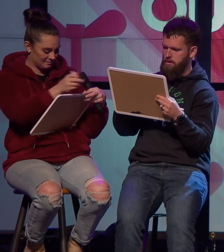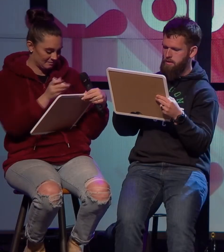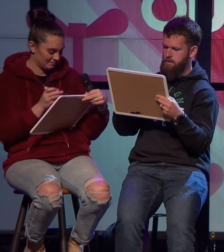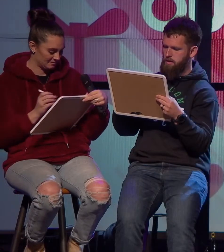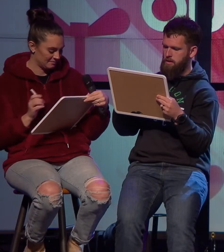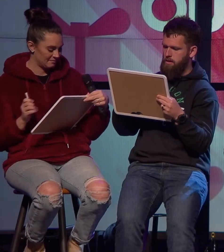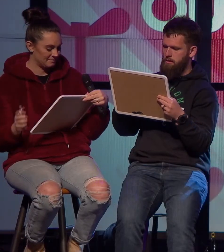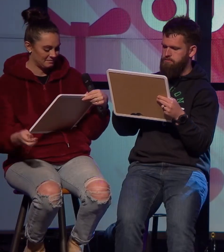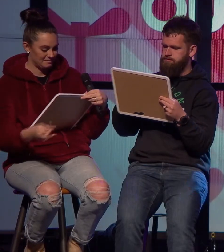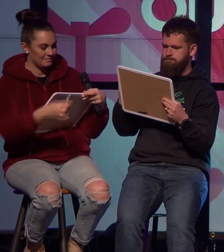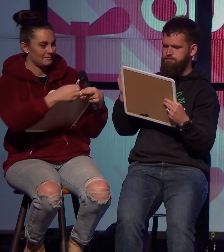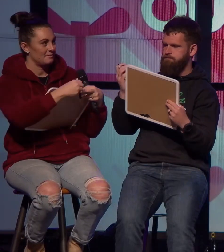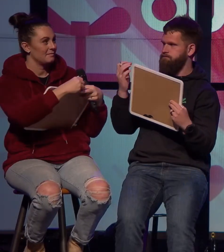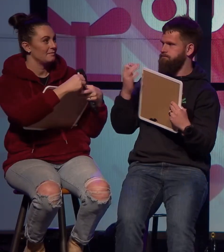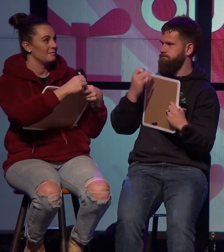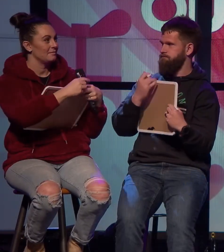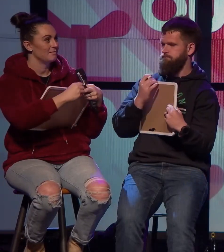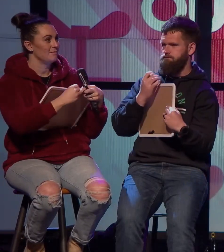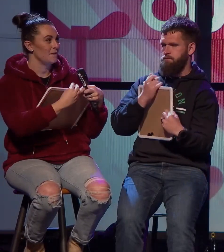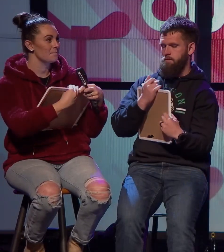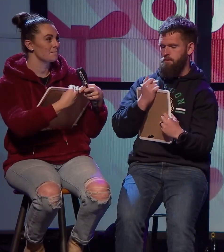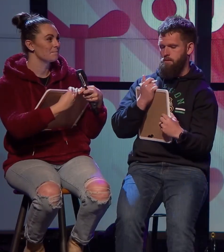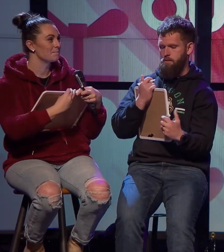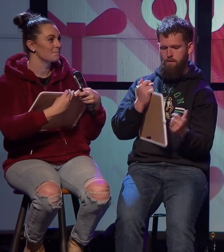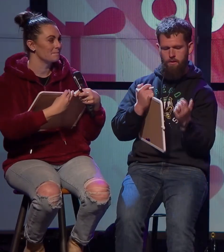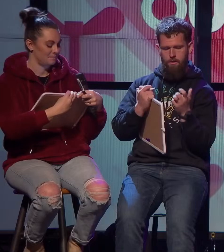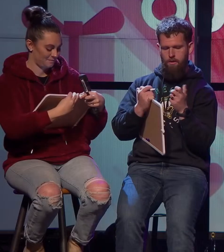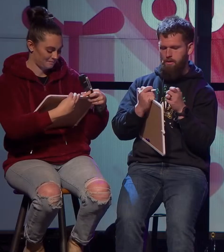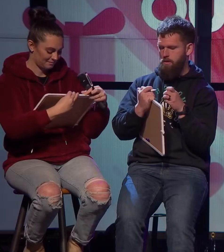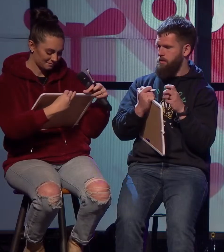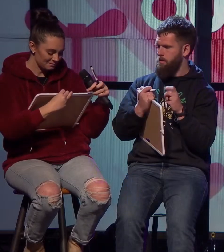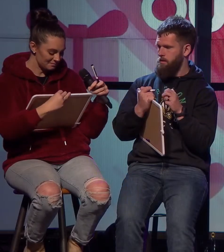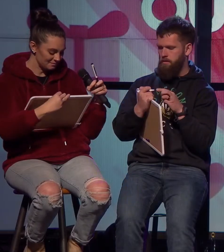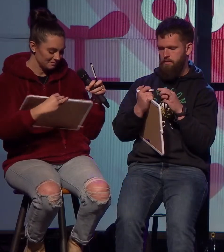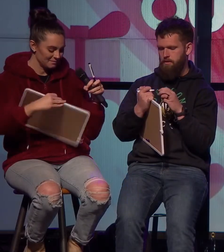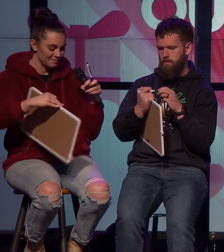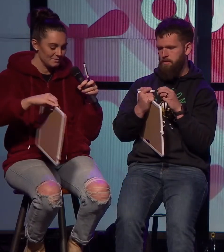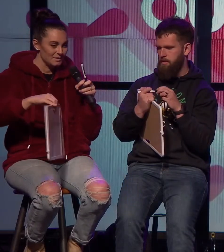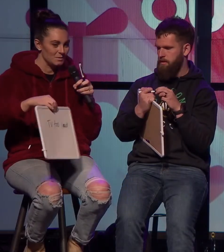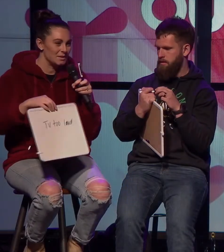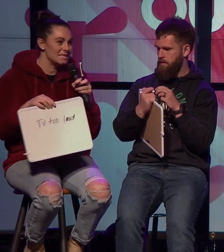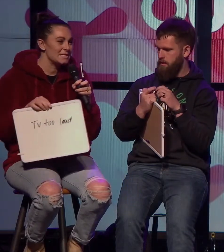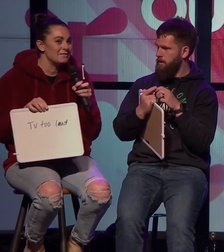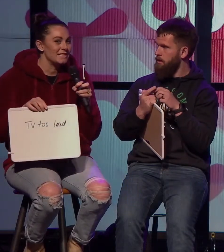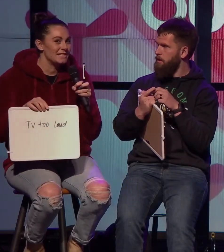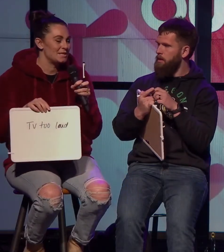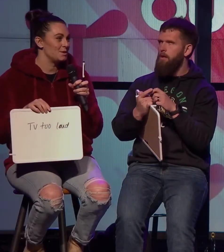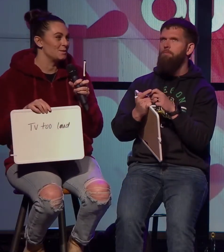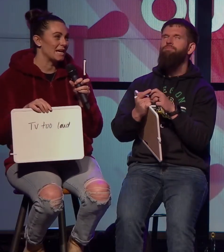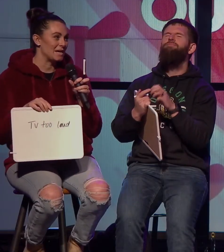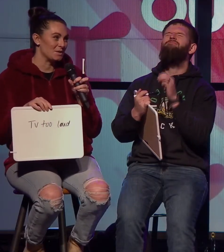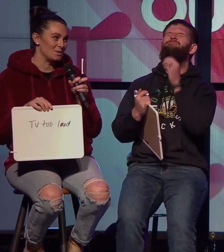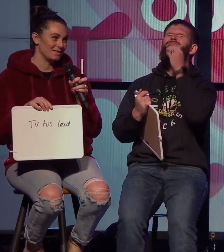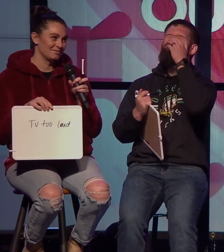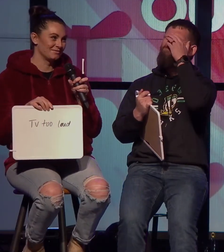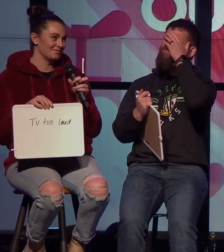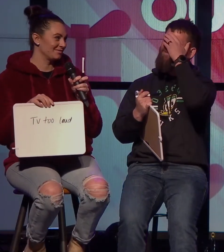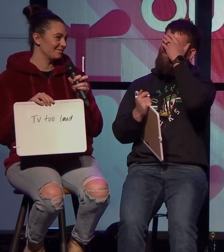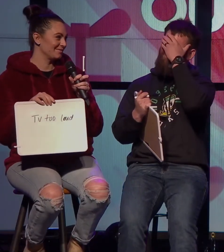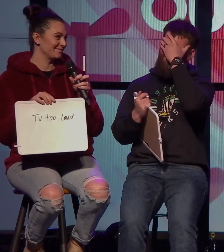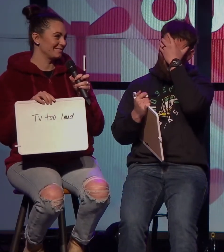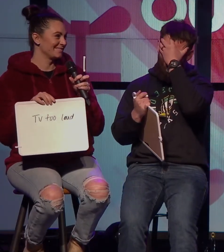Okay, Jess, are you ready? Yep. What is your biggest pet peeve? When the TV is TV too loud.